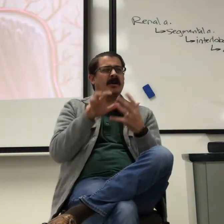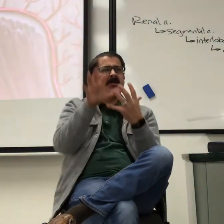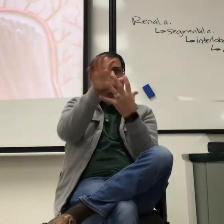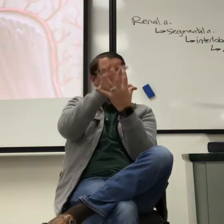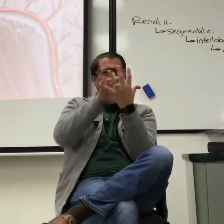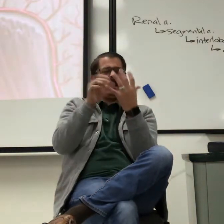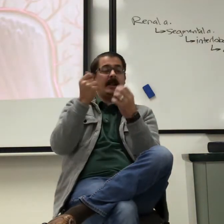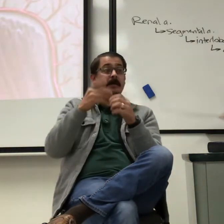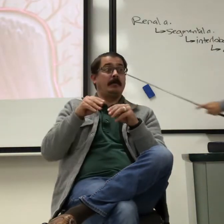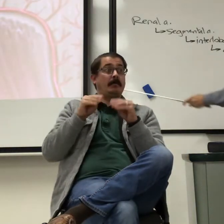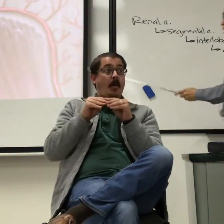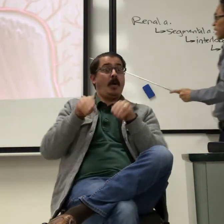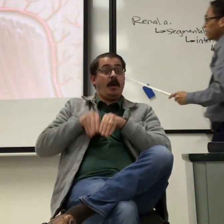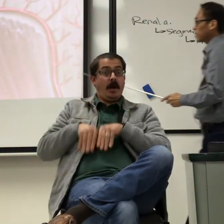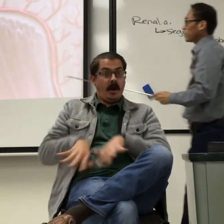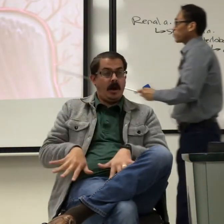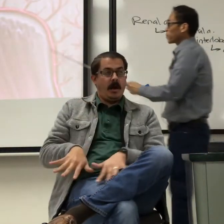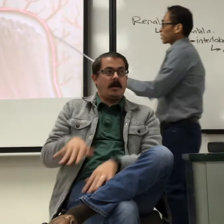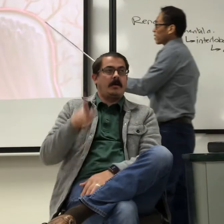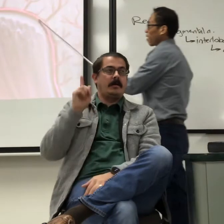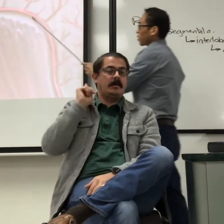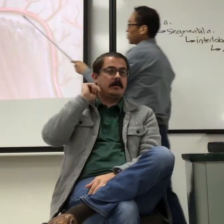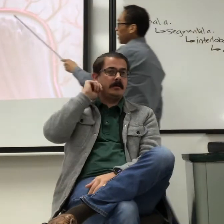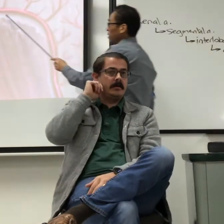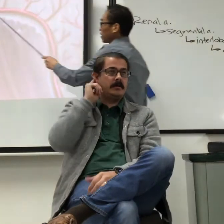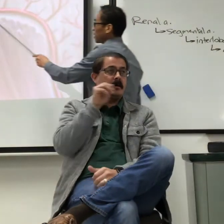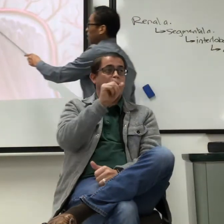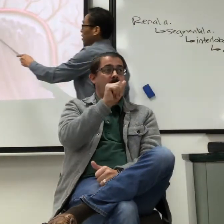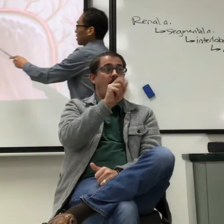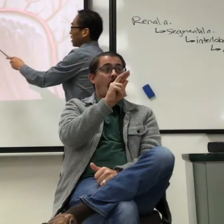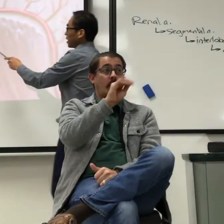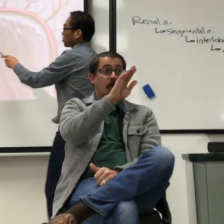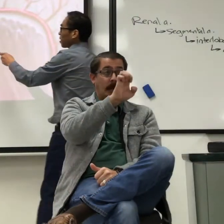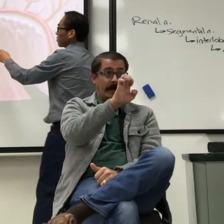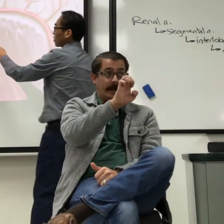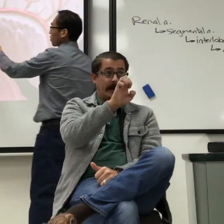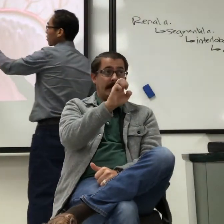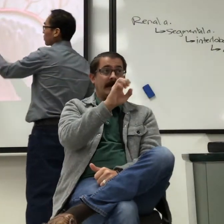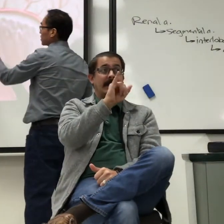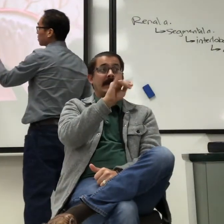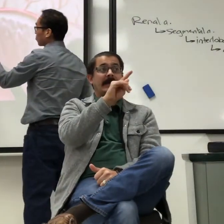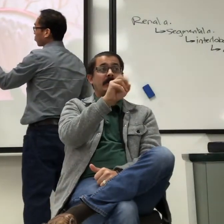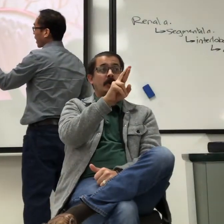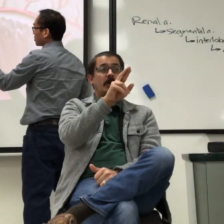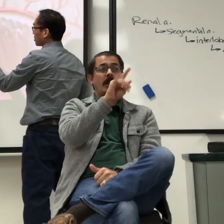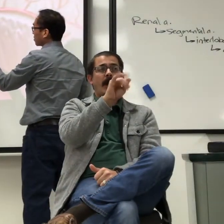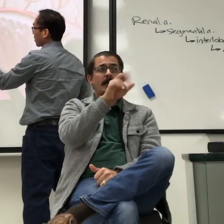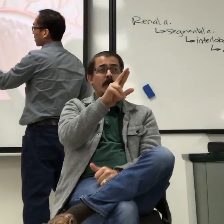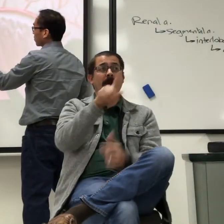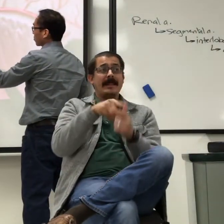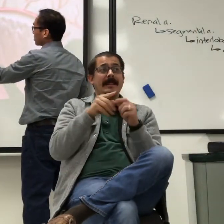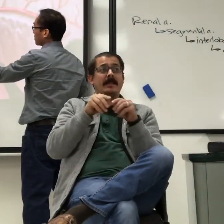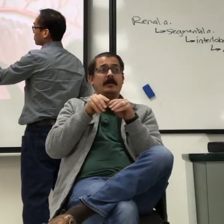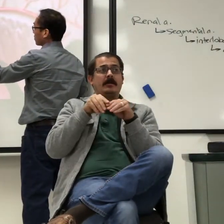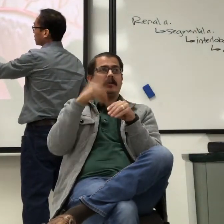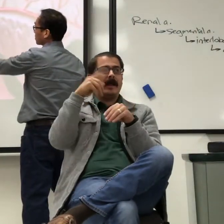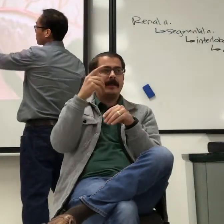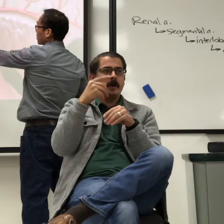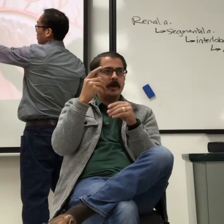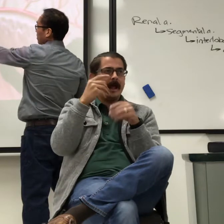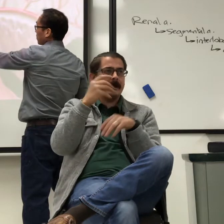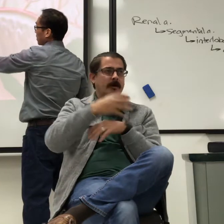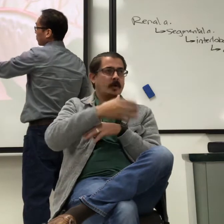but let's follow it again. Arcuate, interlobular, these little branches, these look like little Christmas